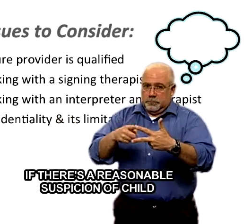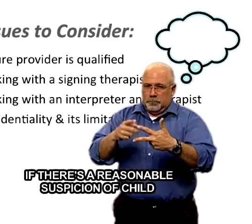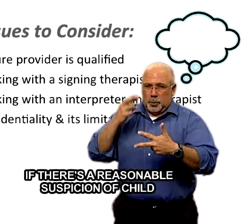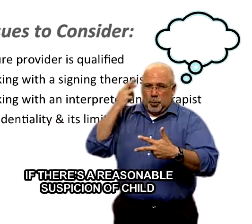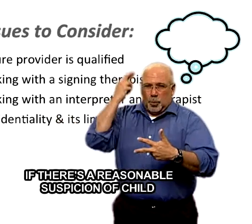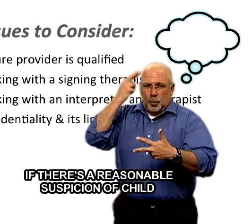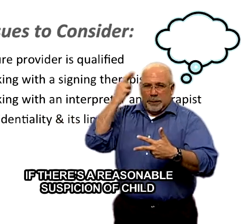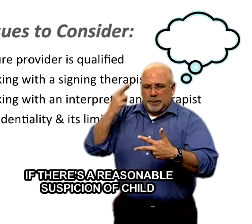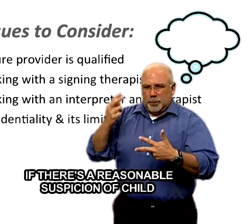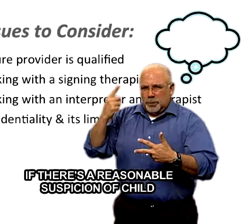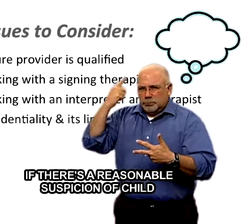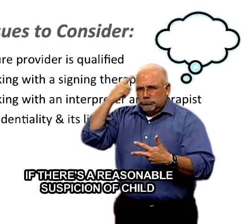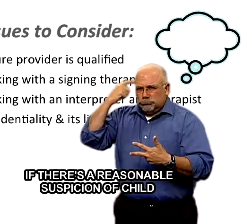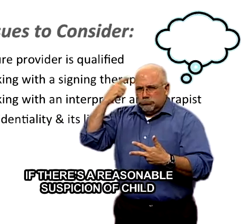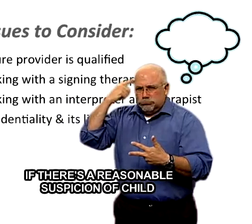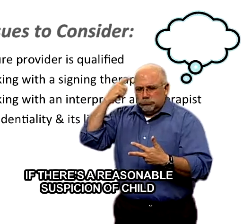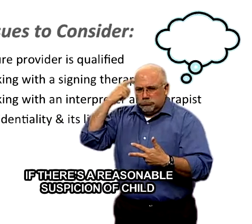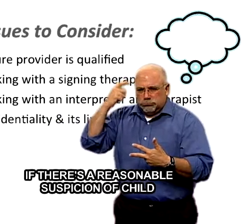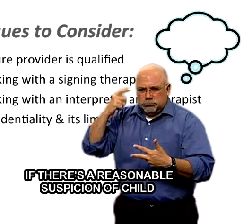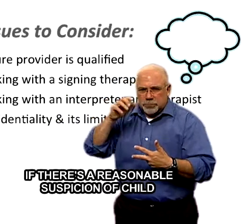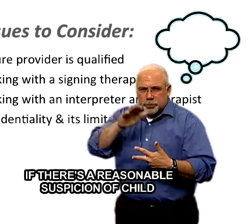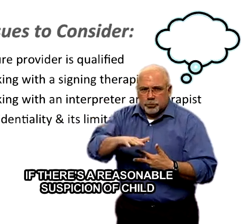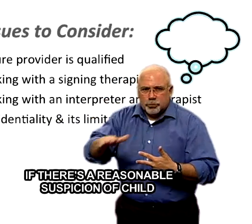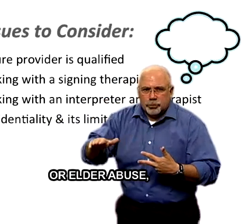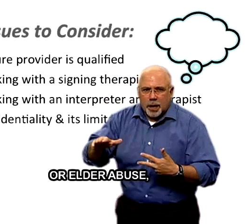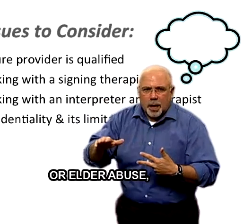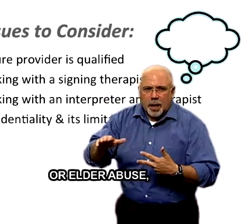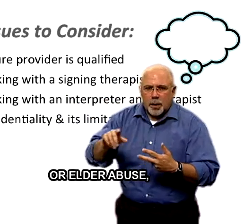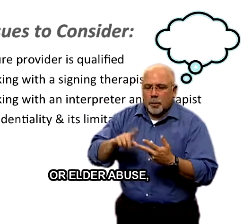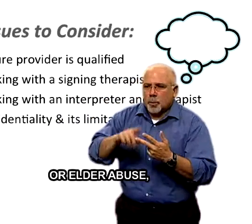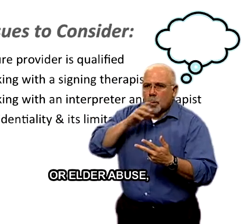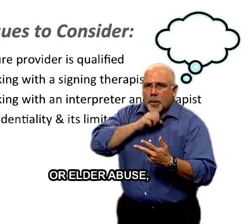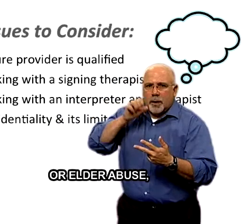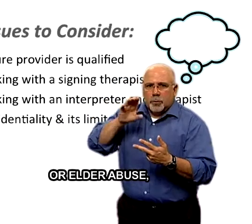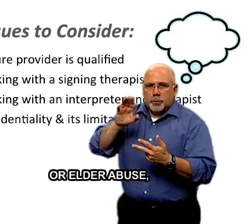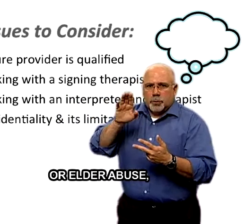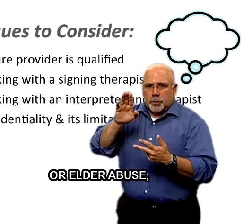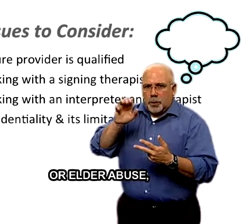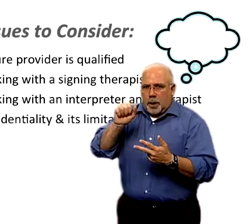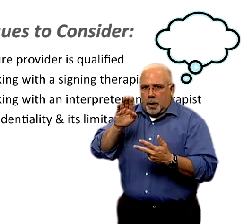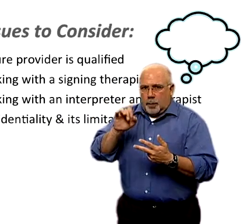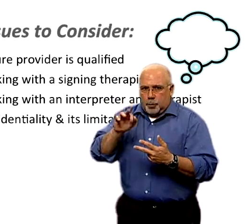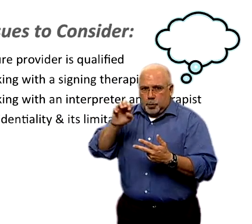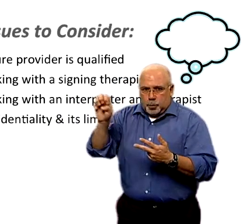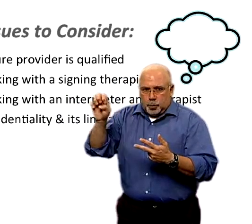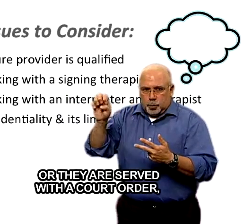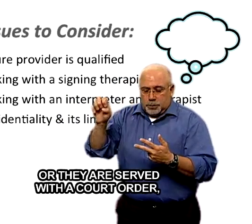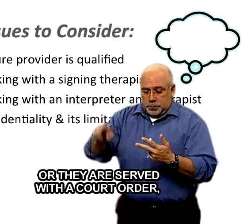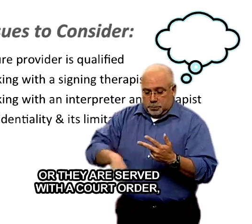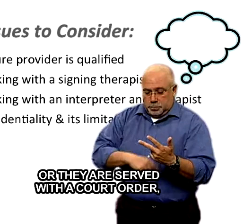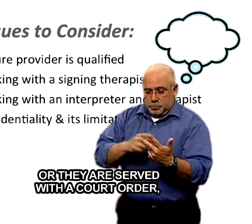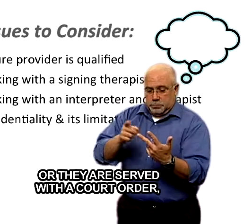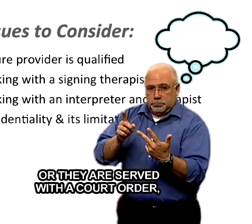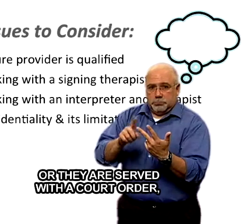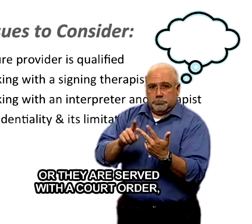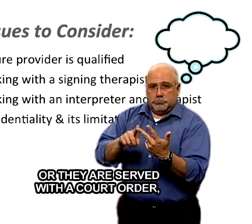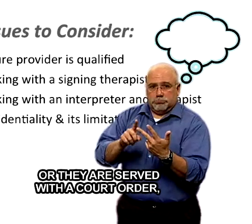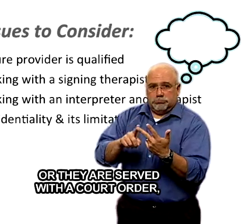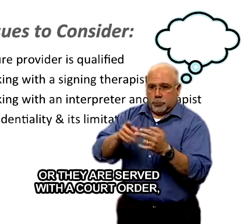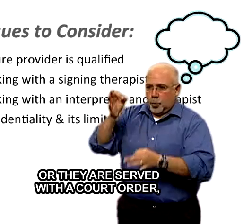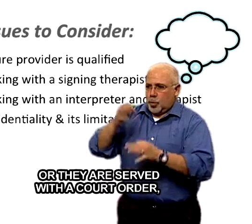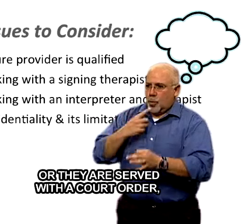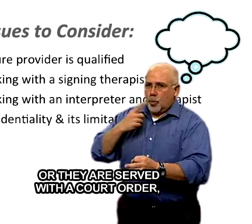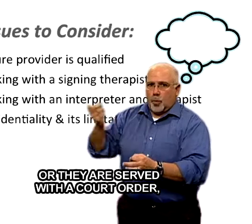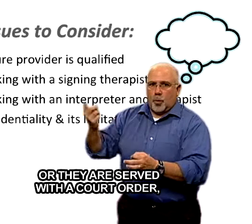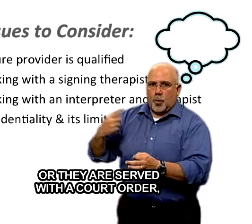if there's a reasonable suspicion of child or elder abuse, or if served with a